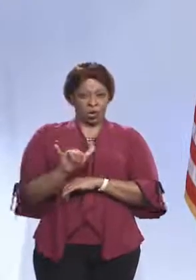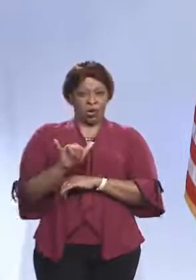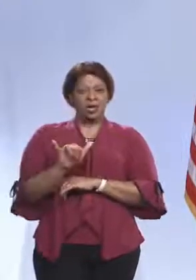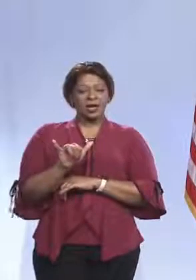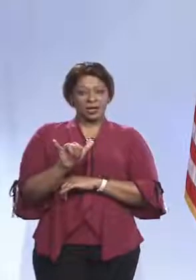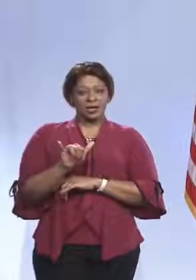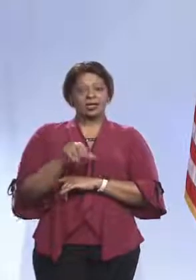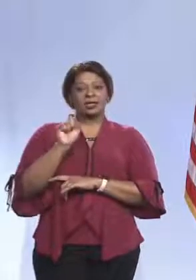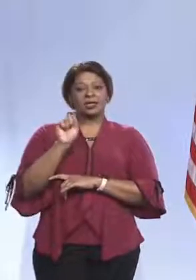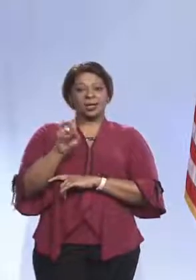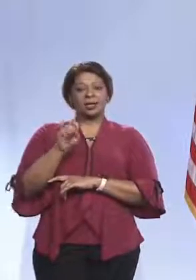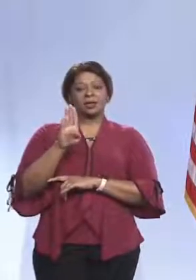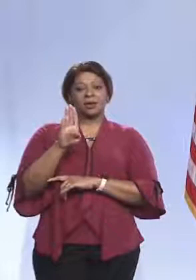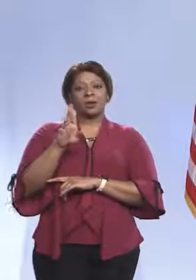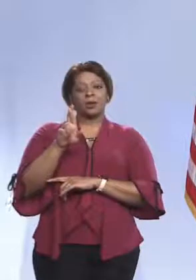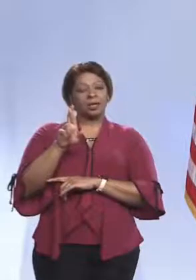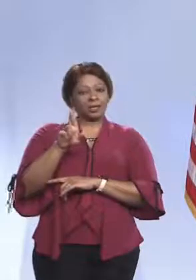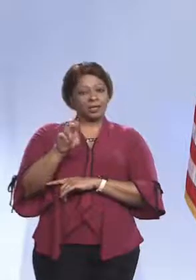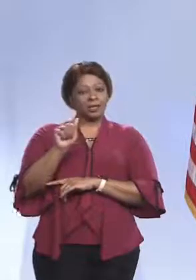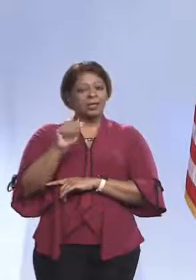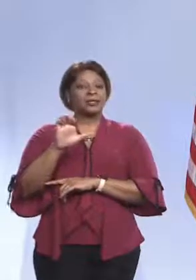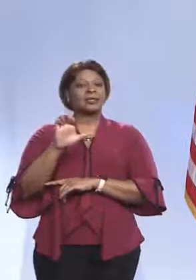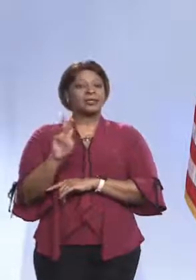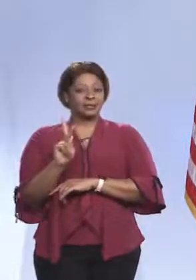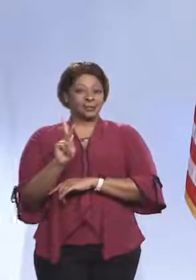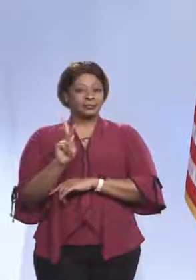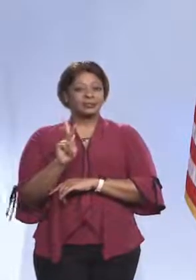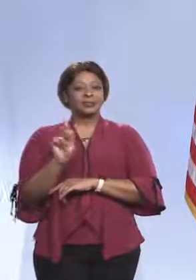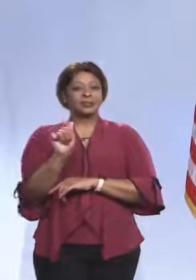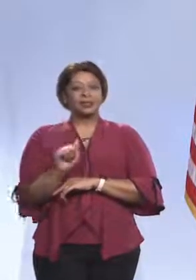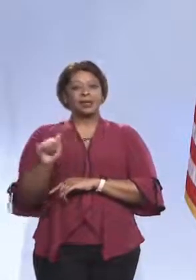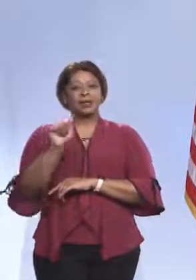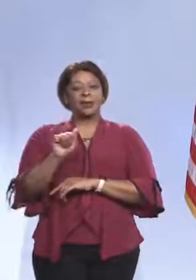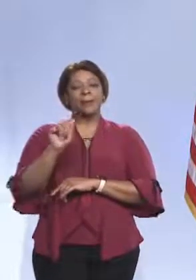Jerry, .Brack, BRACK, at